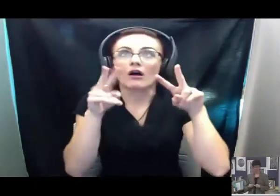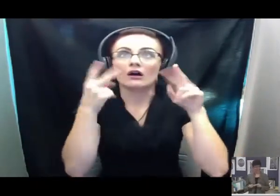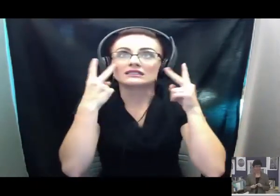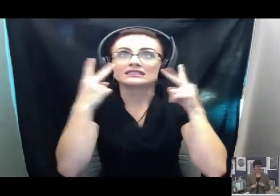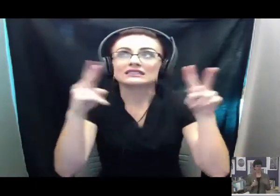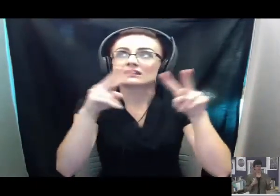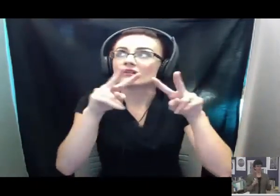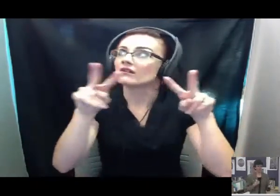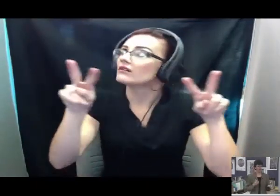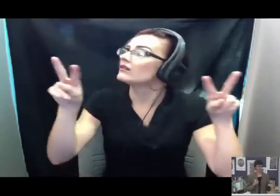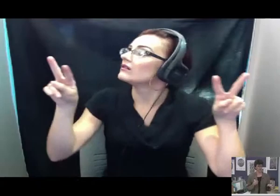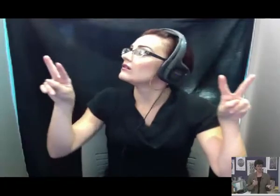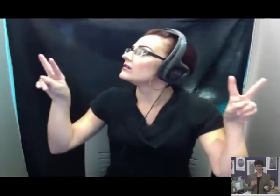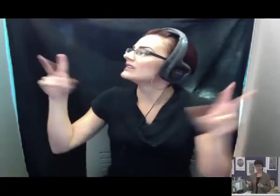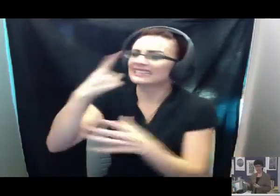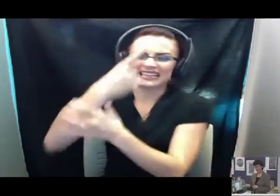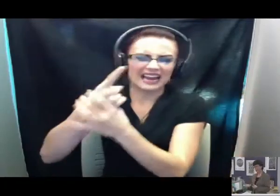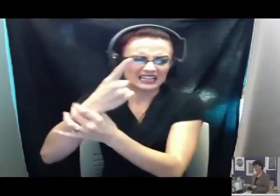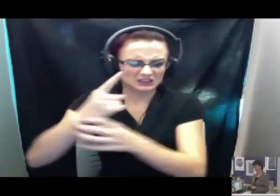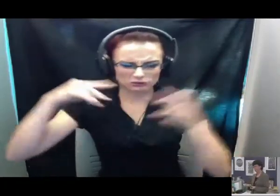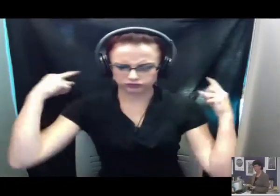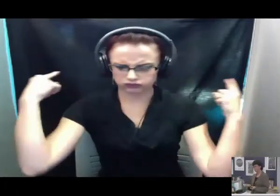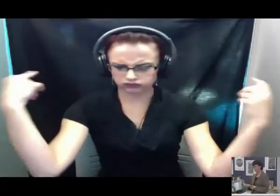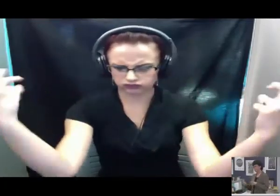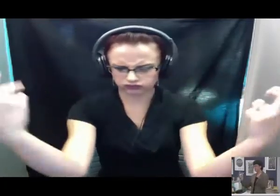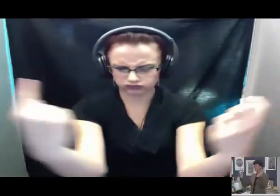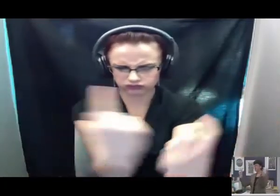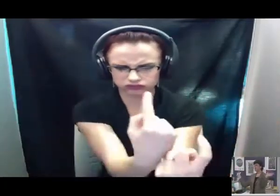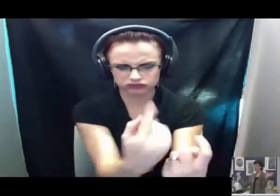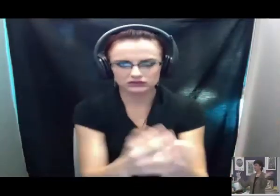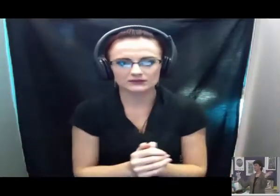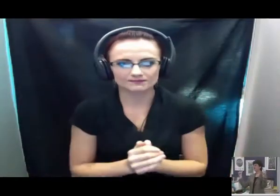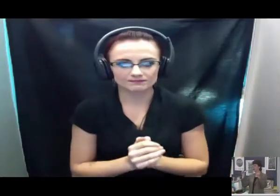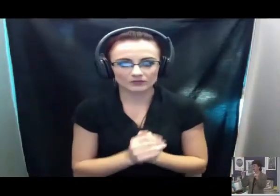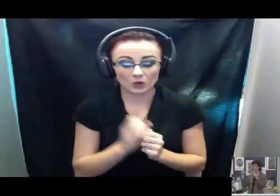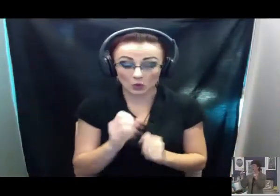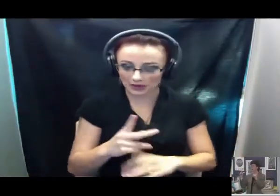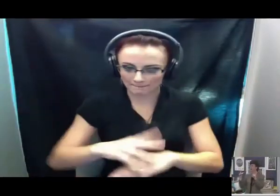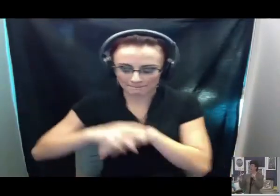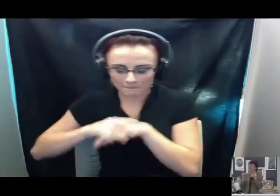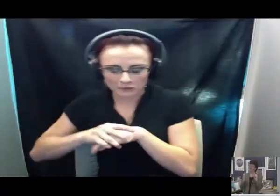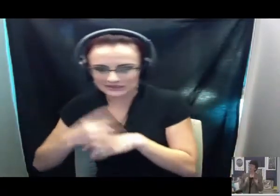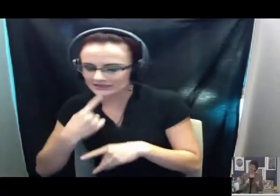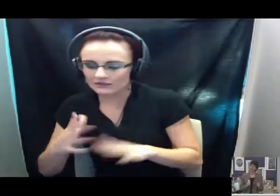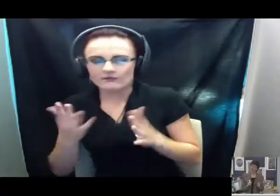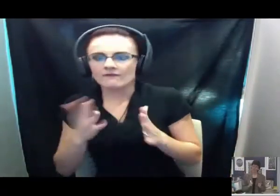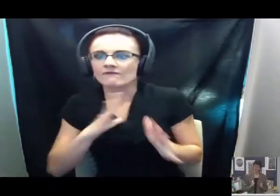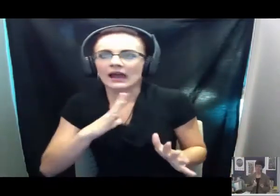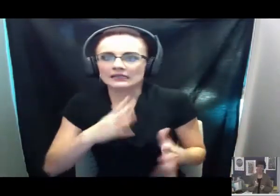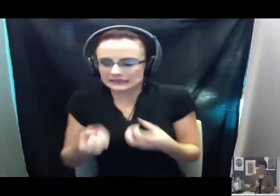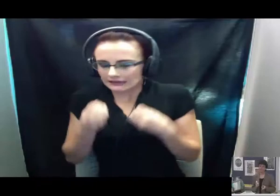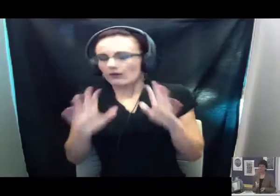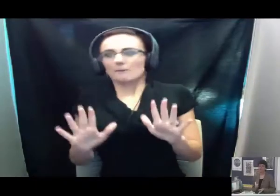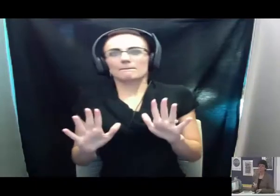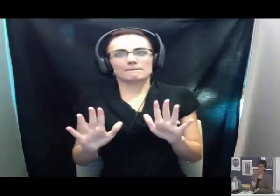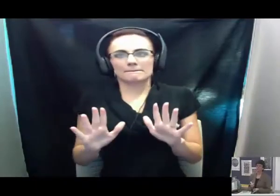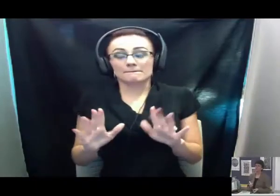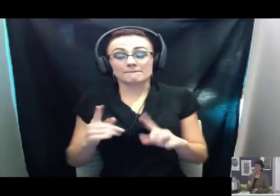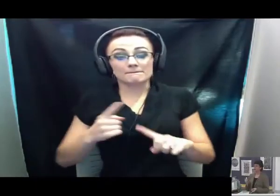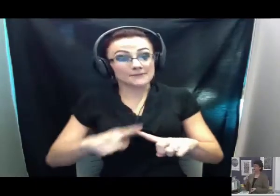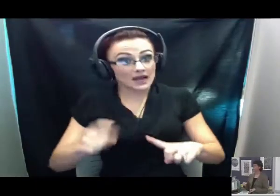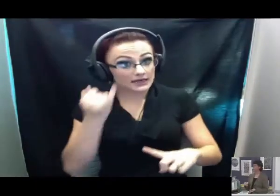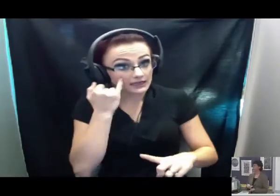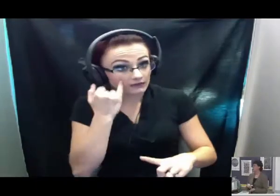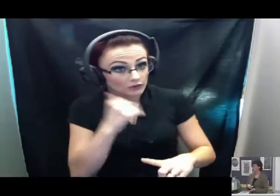Now, the British general who's in charge of Boston says, okay, we surrender, but if you don't let us leave